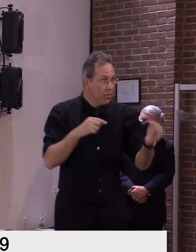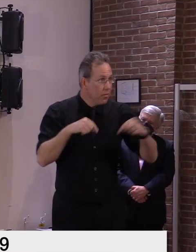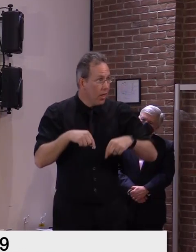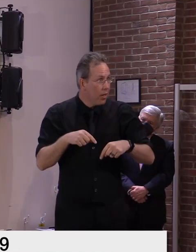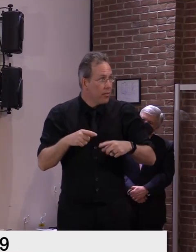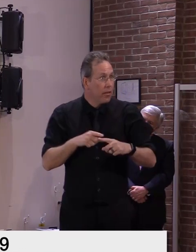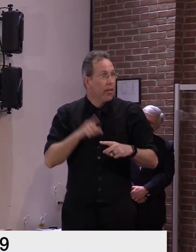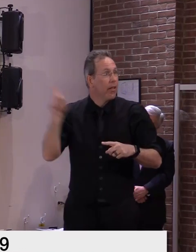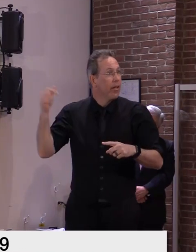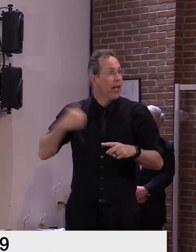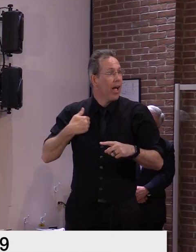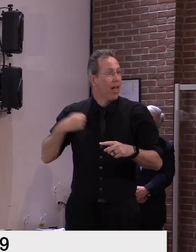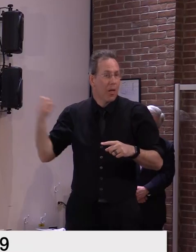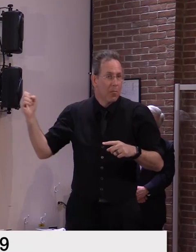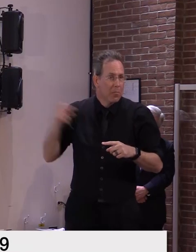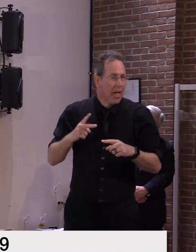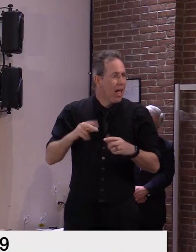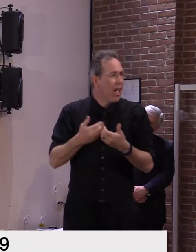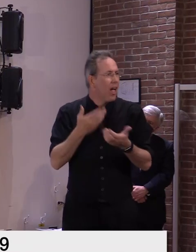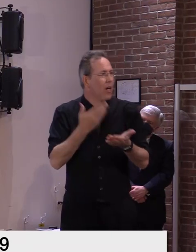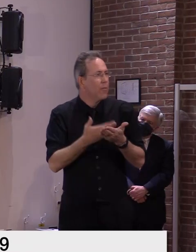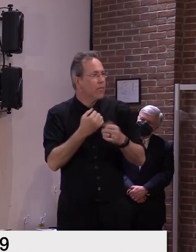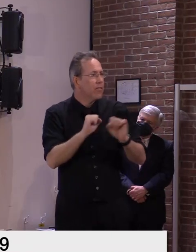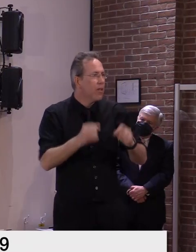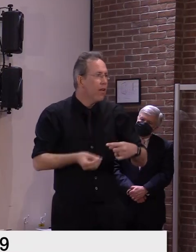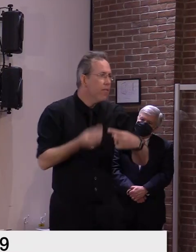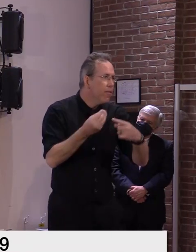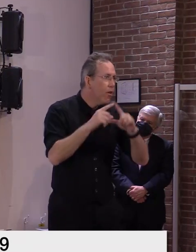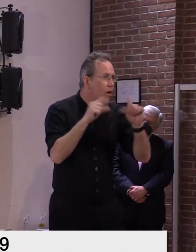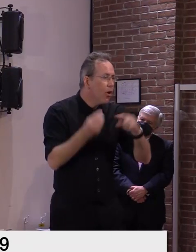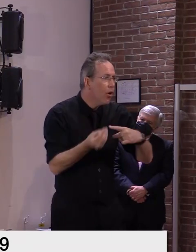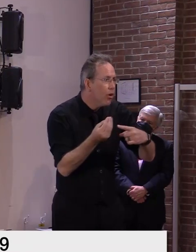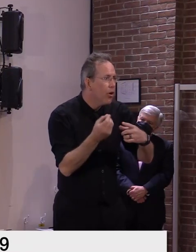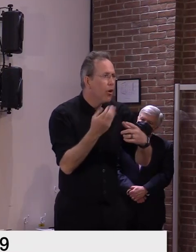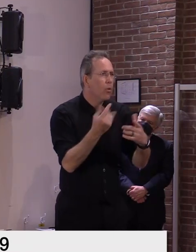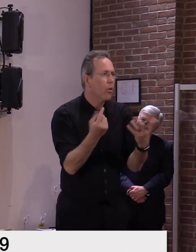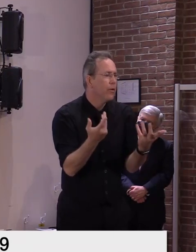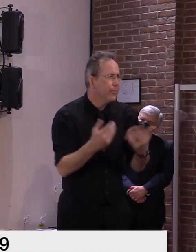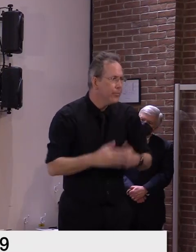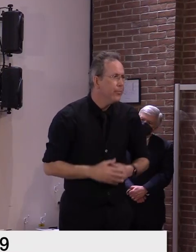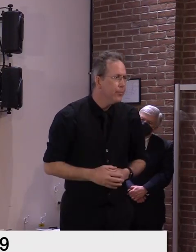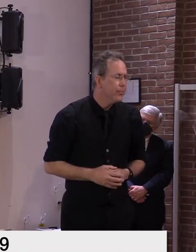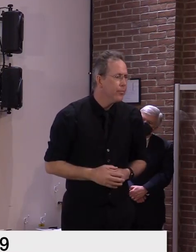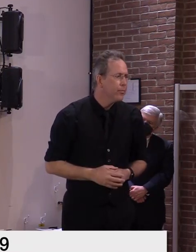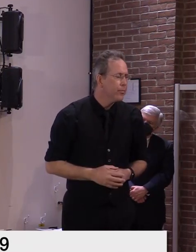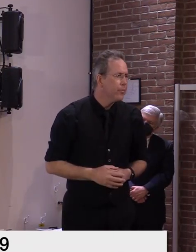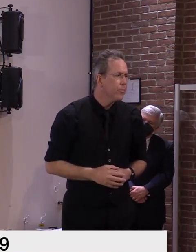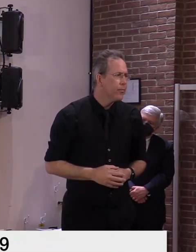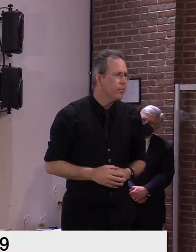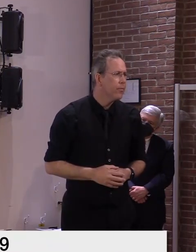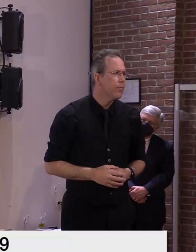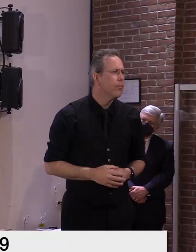without having to stop at the border. Same with some air as well in Toronto.